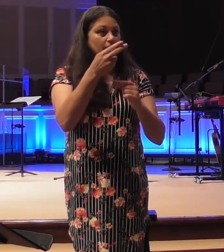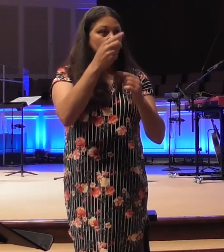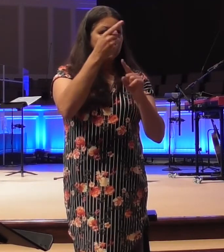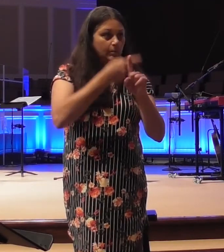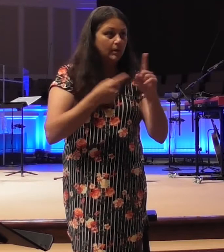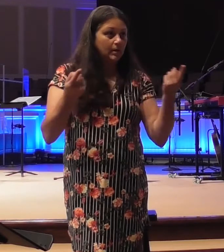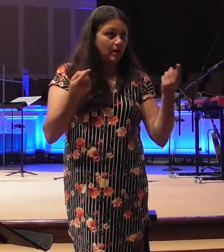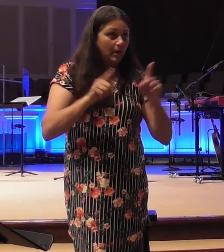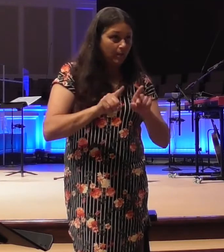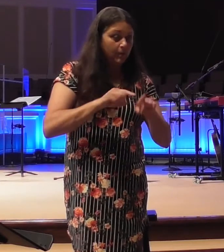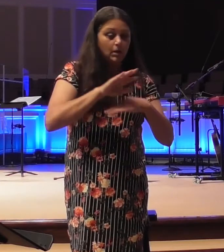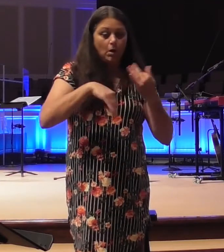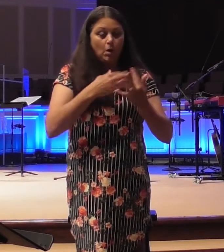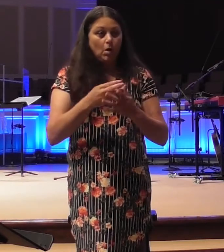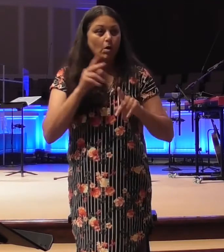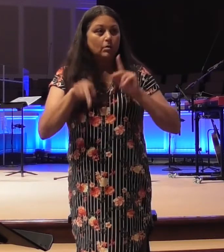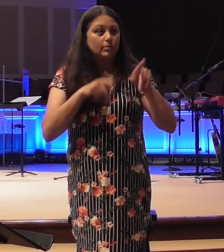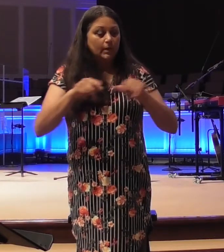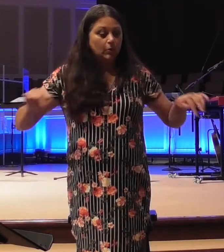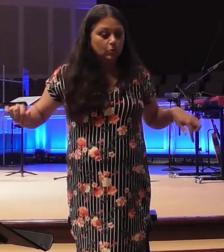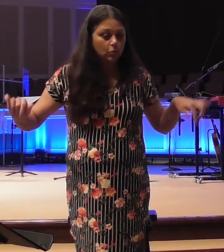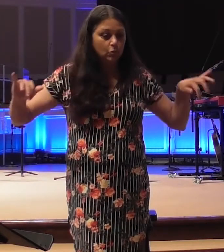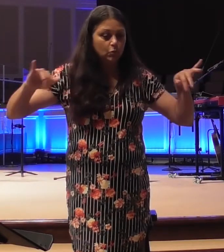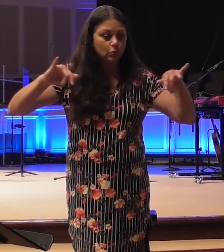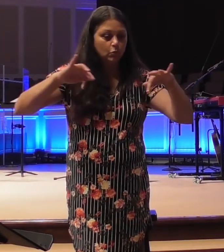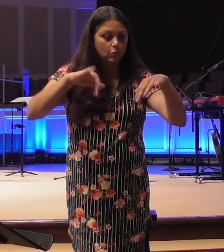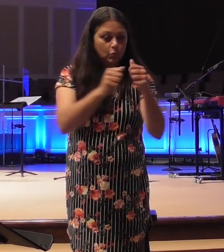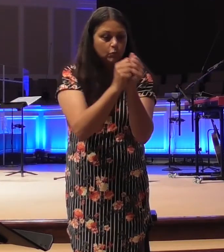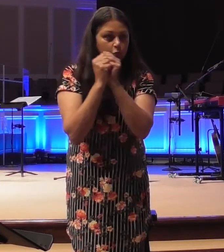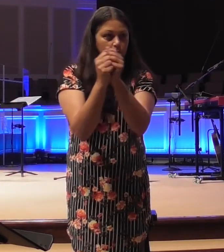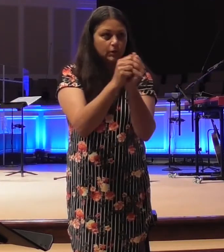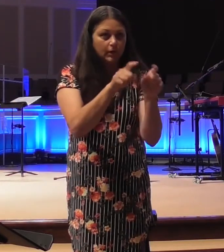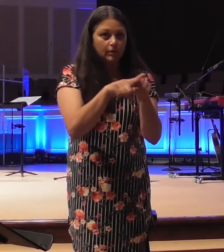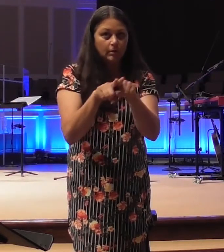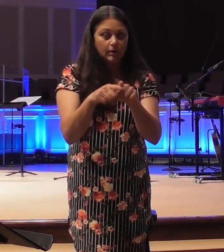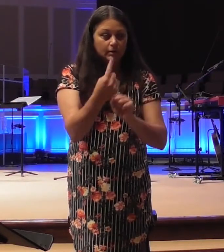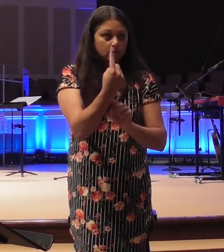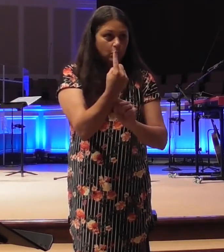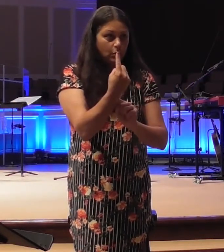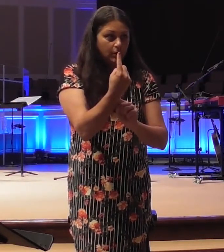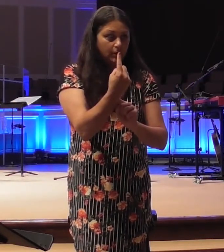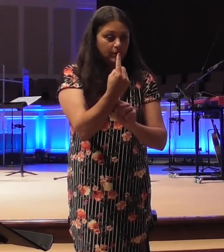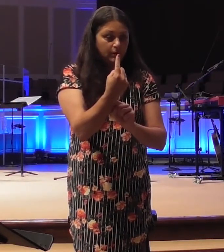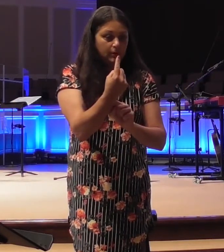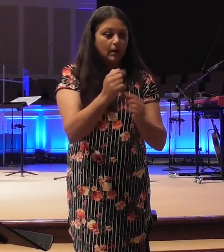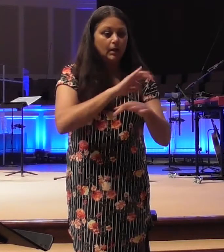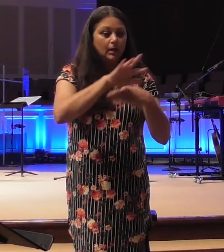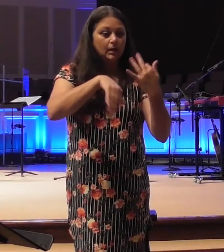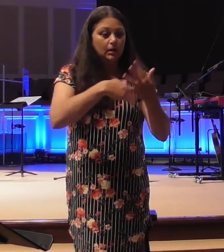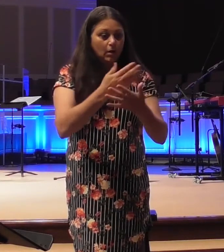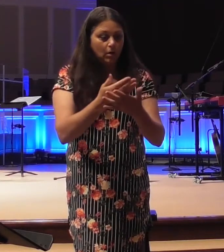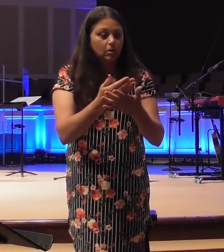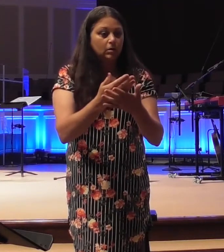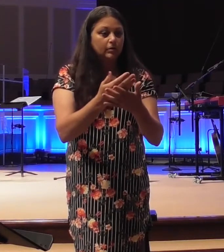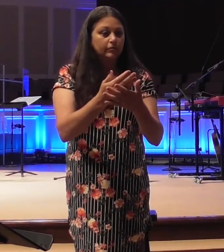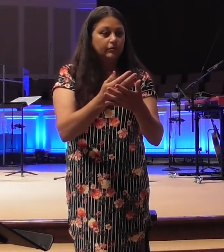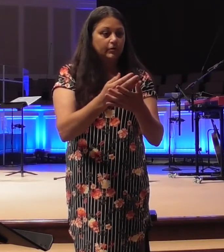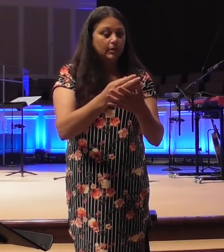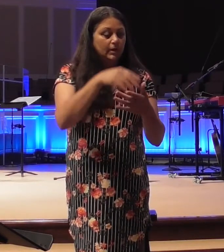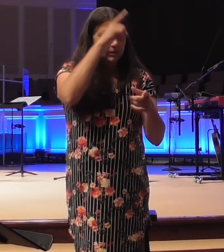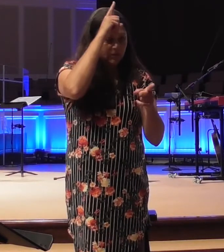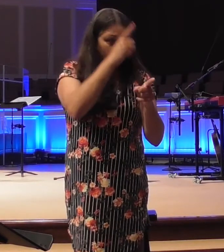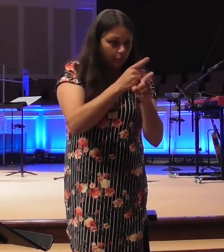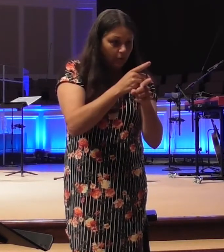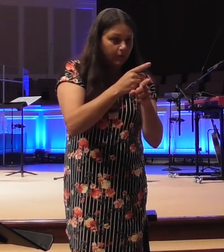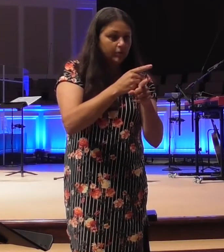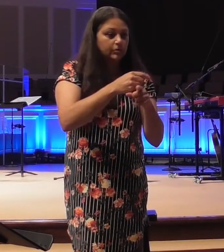the people gathered as one man to Jerusalem. Then Jeshua, the son of Jozadak, and his brothers the priests, and Zerubbabel, the son of